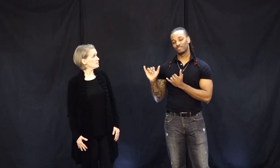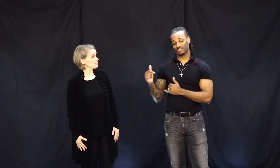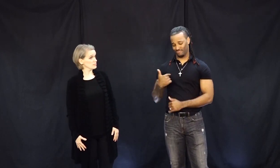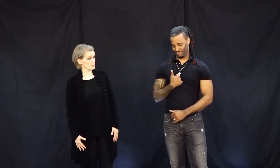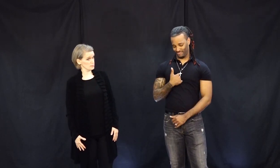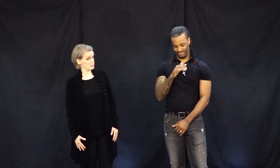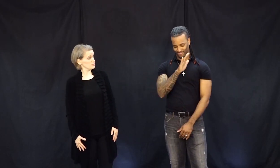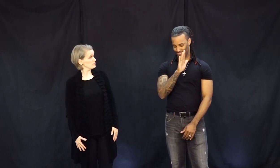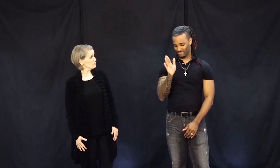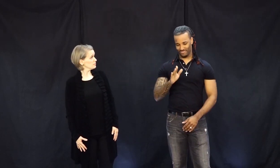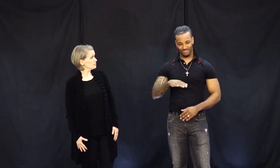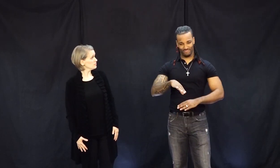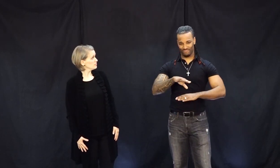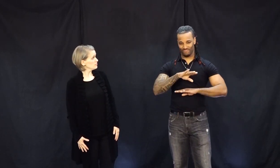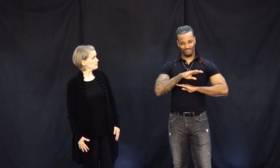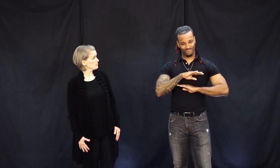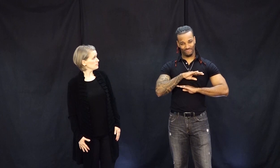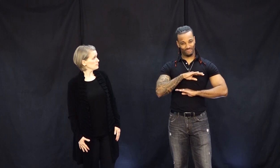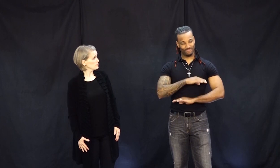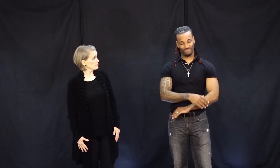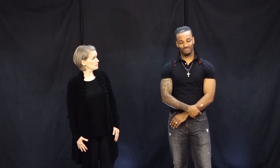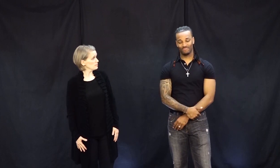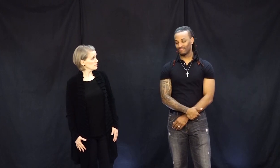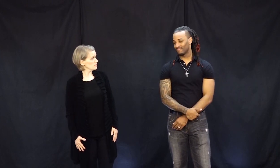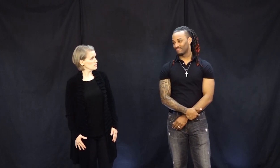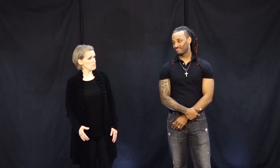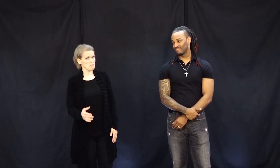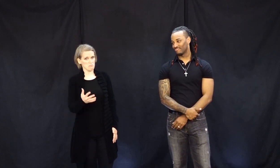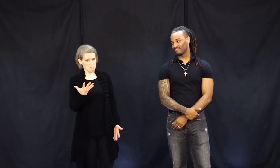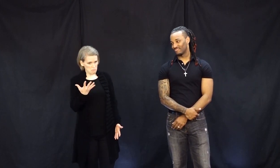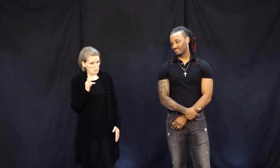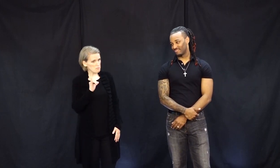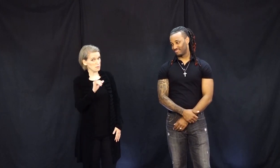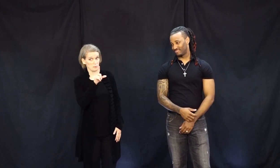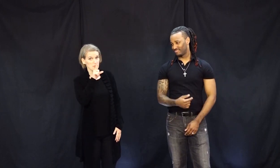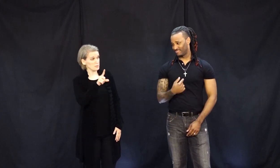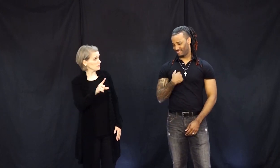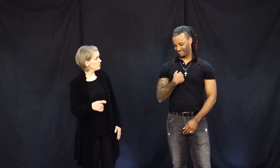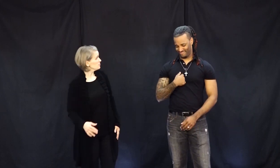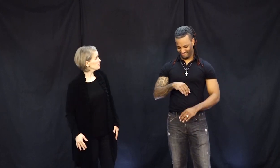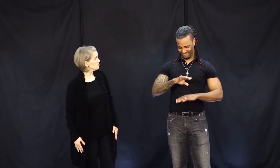me, I'm never satisfied. Is that right? I've never been